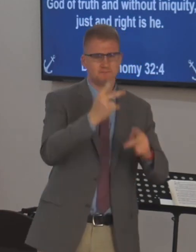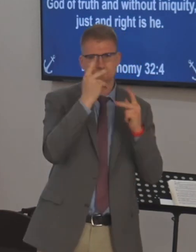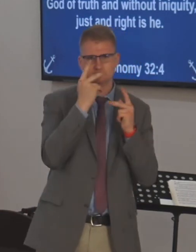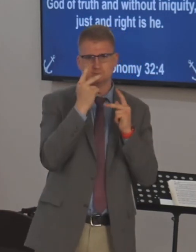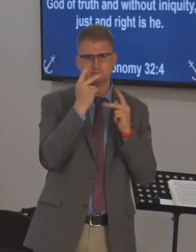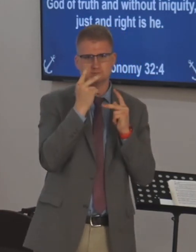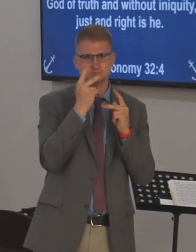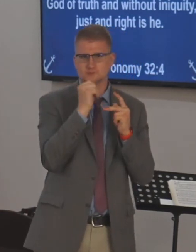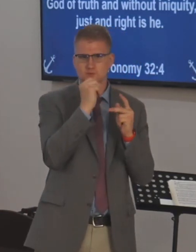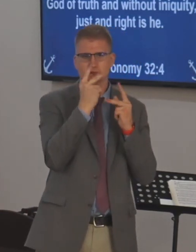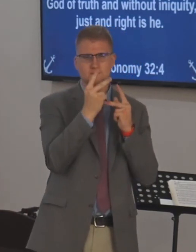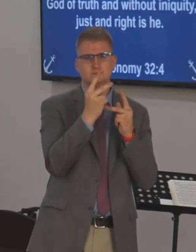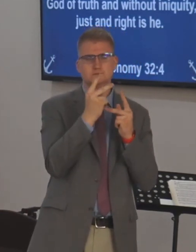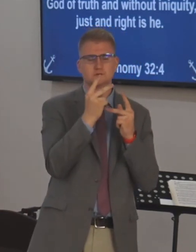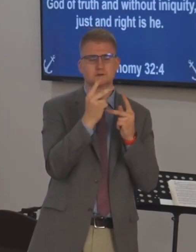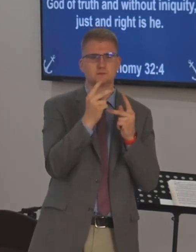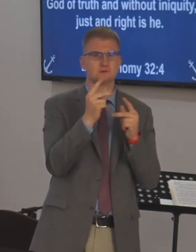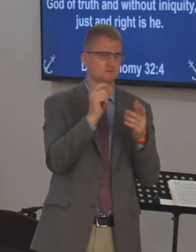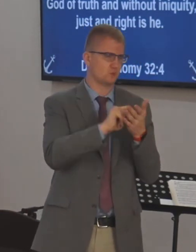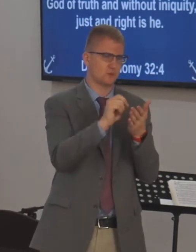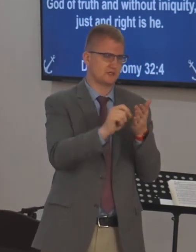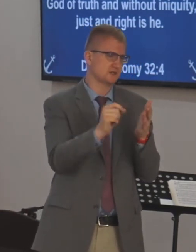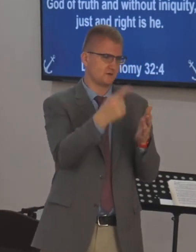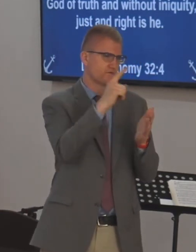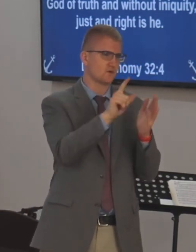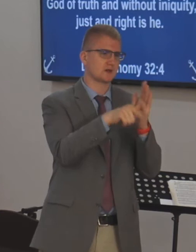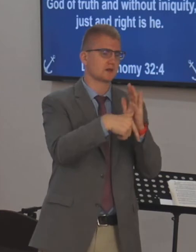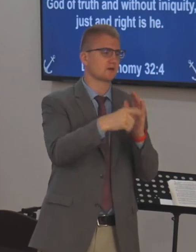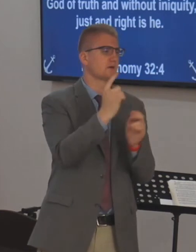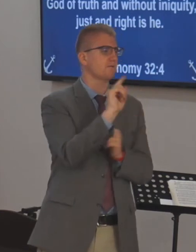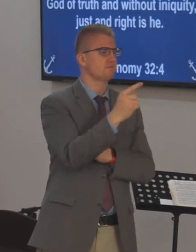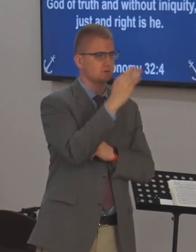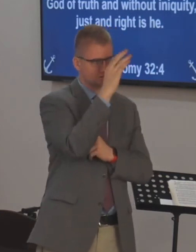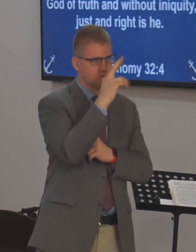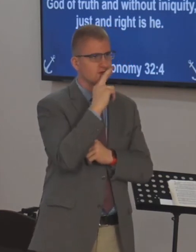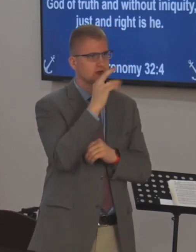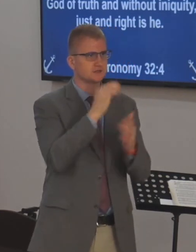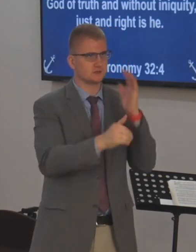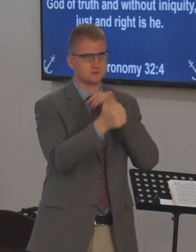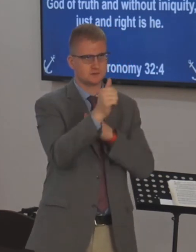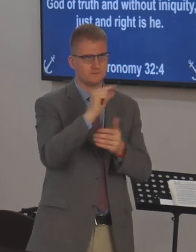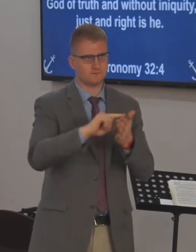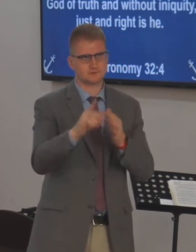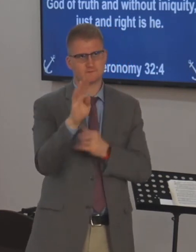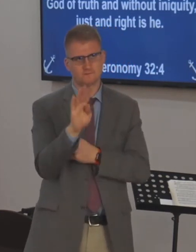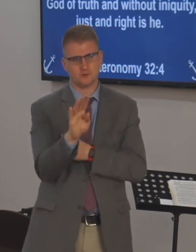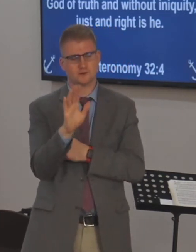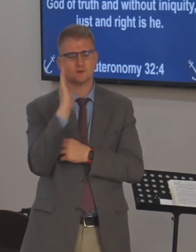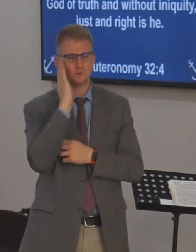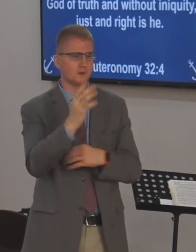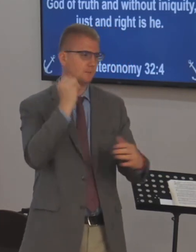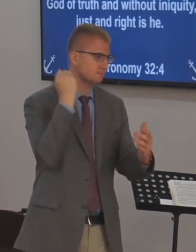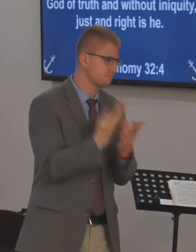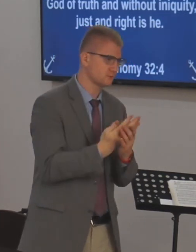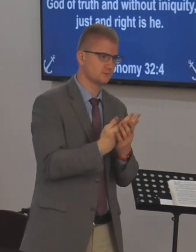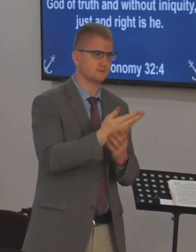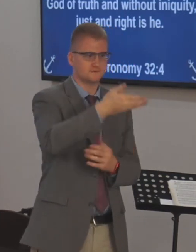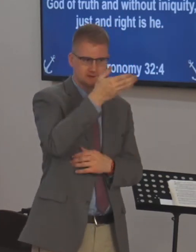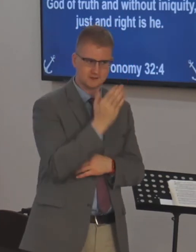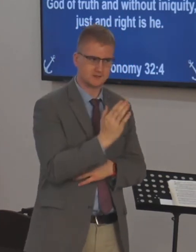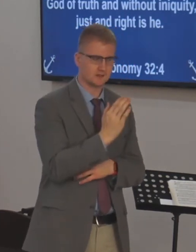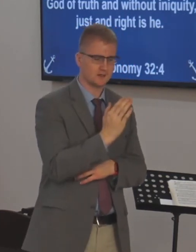don't turn there, but write it down. 1 Corinthians 10:4. It'll prove to you beyond a shadow of doubt that Jesus is the rock,